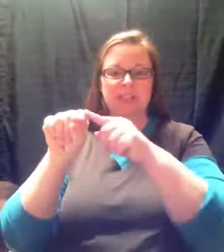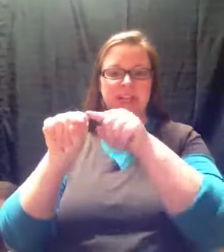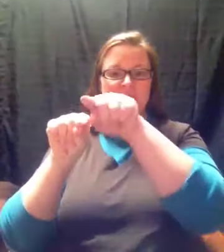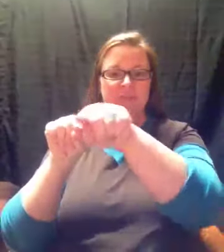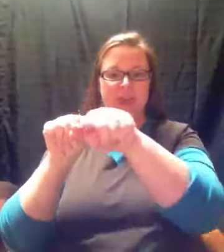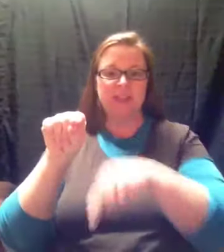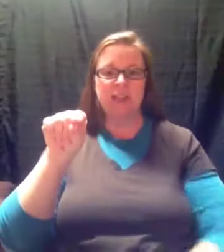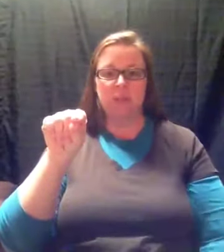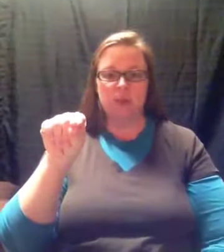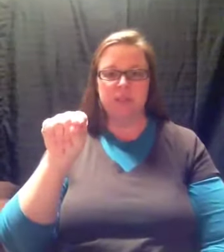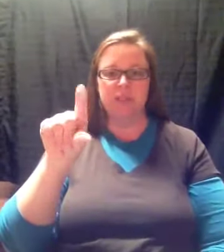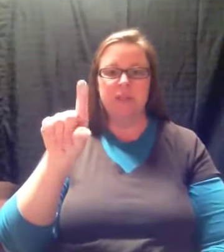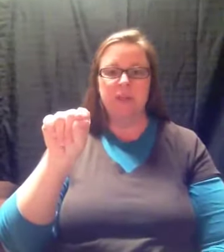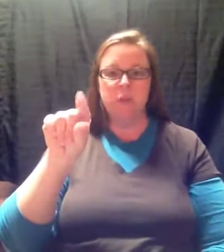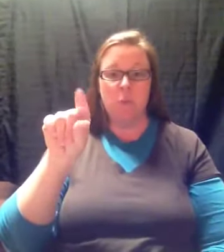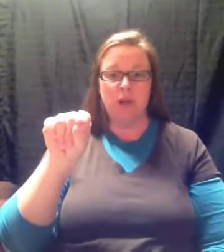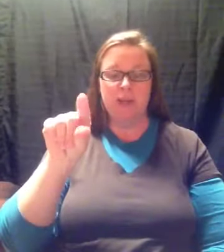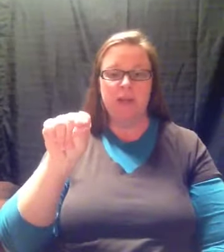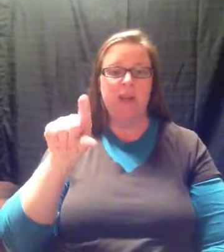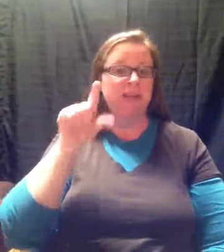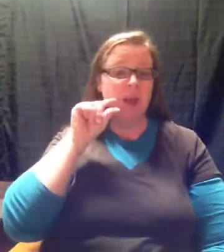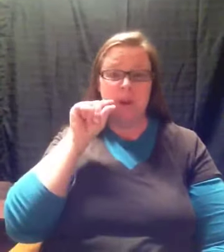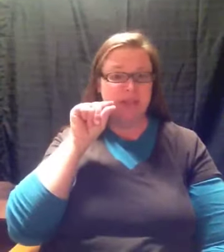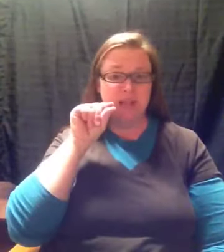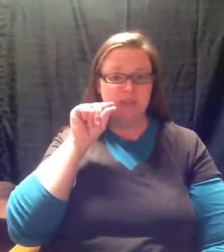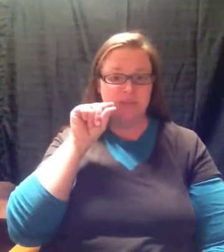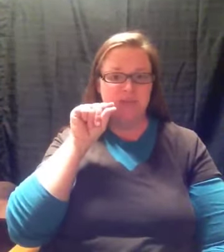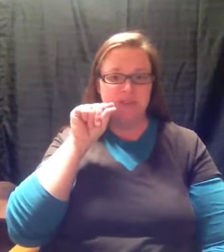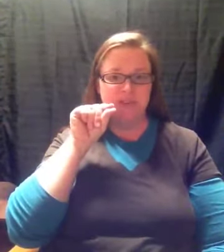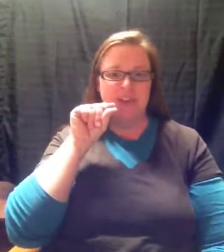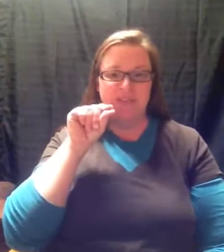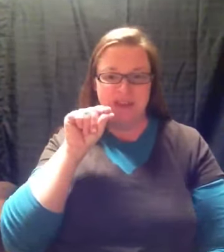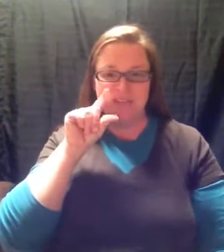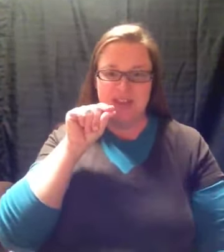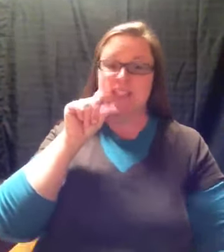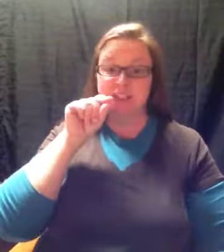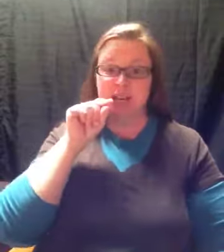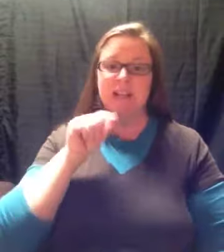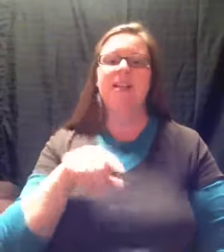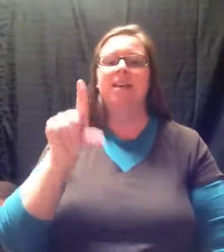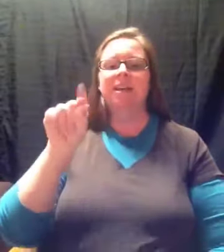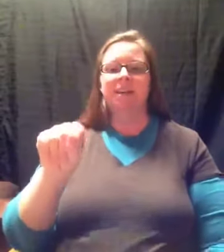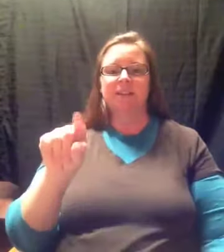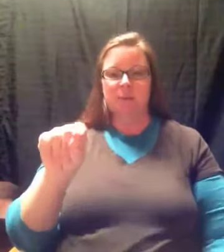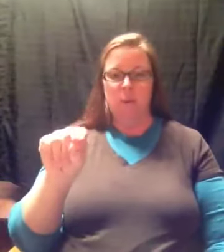sticking facing the person. 20. And it's not beside your by your face like chicken. 20.